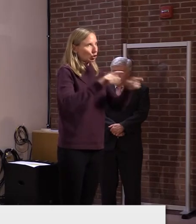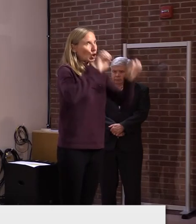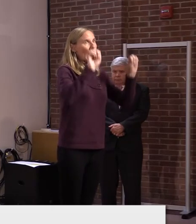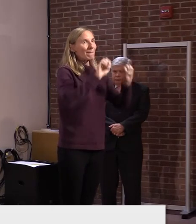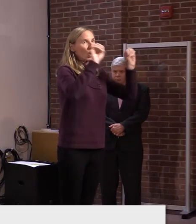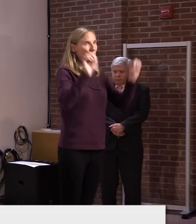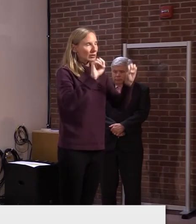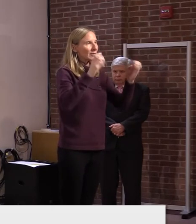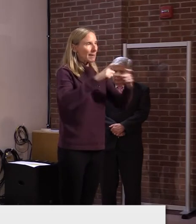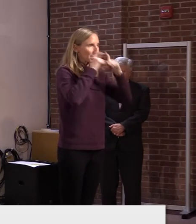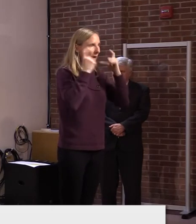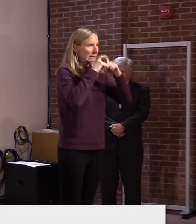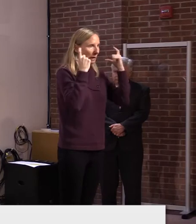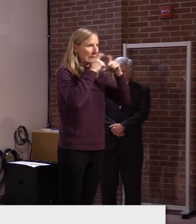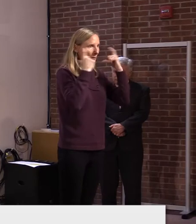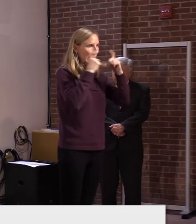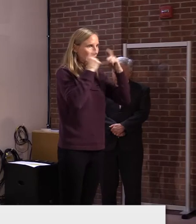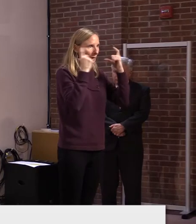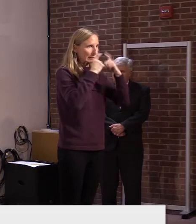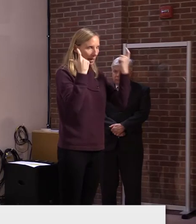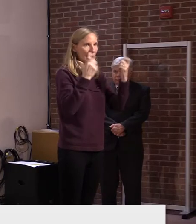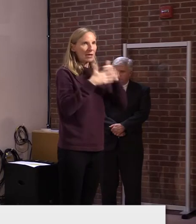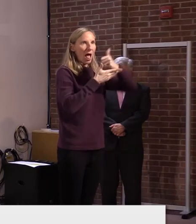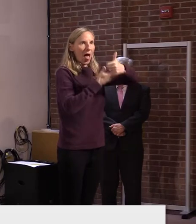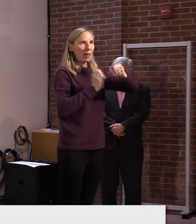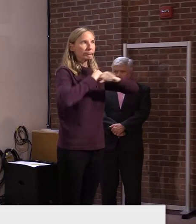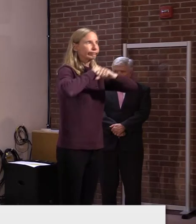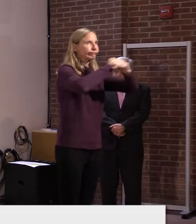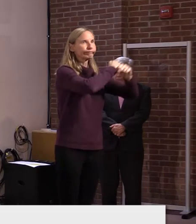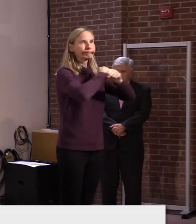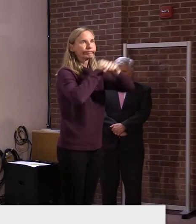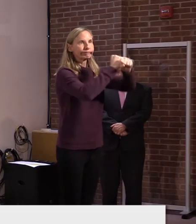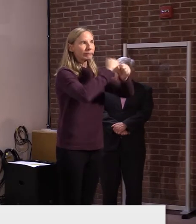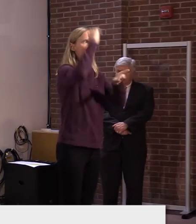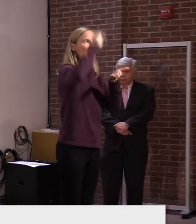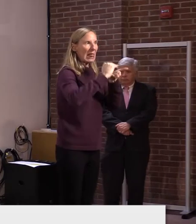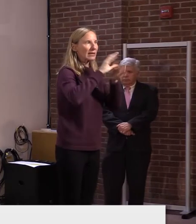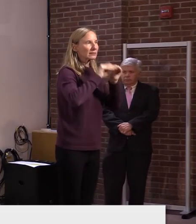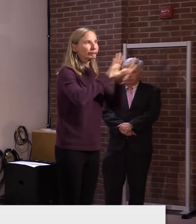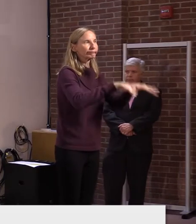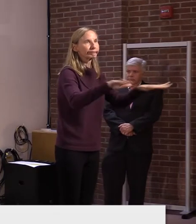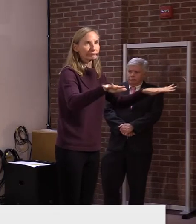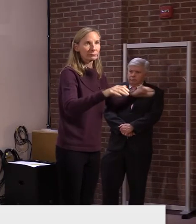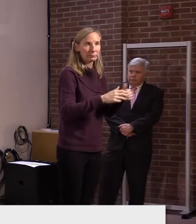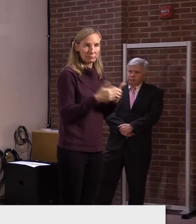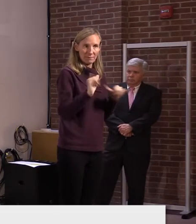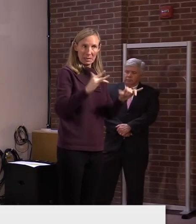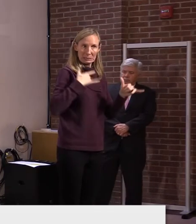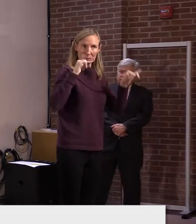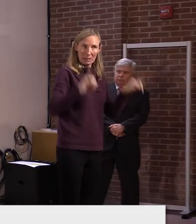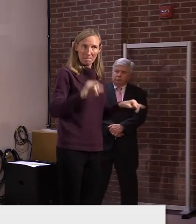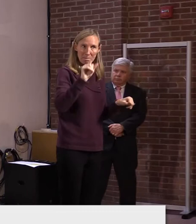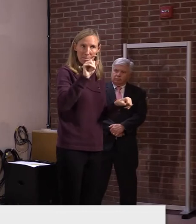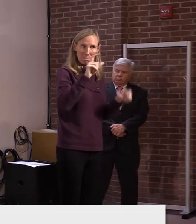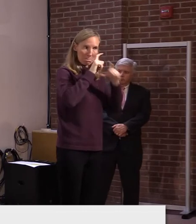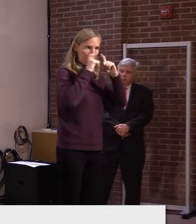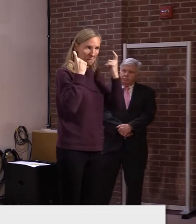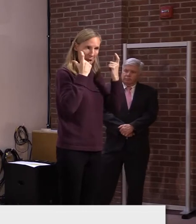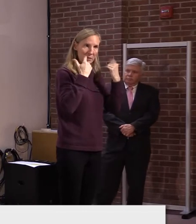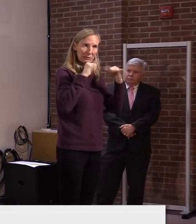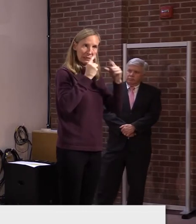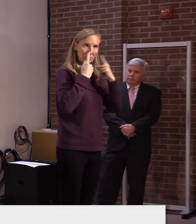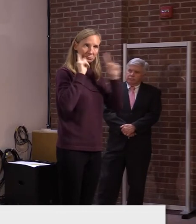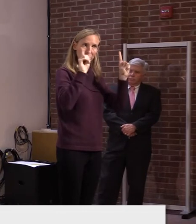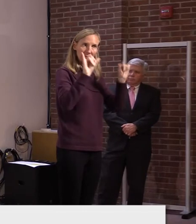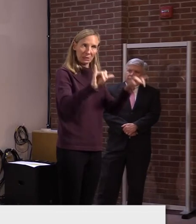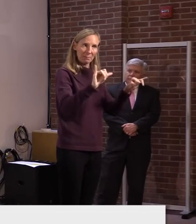emergency with averting transmission of the virus. Do you still feel like mask wearing accomplishes